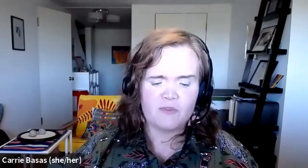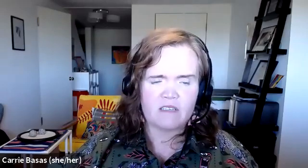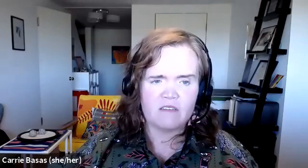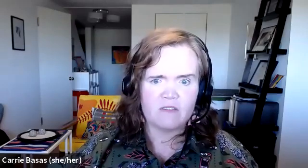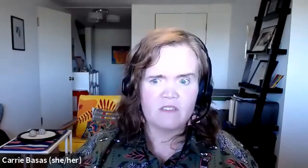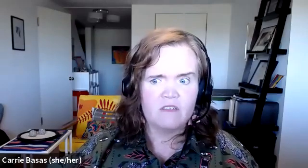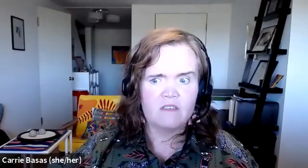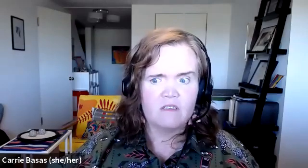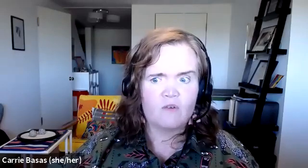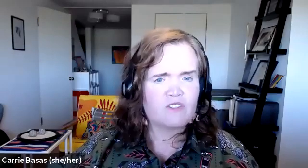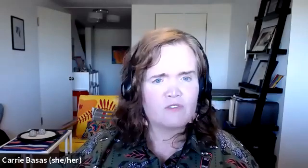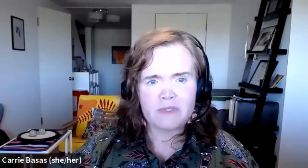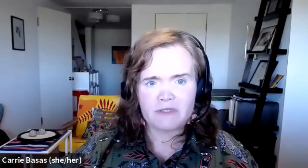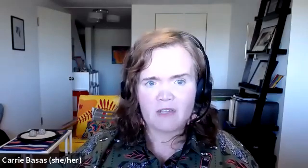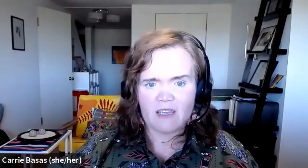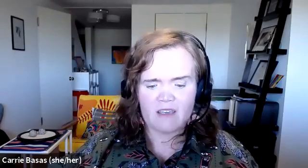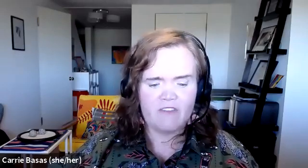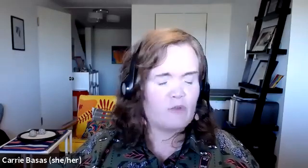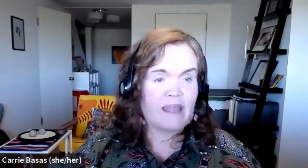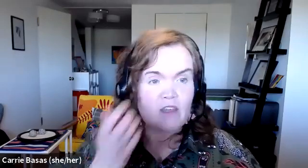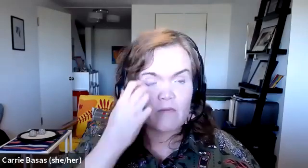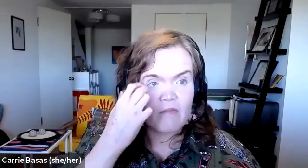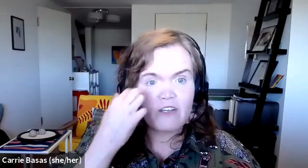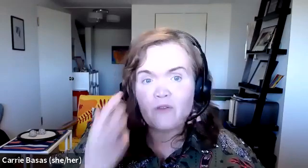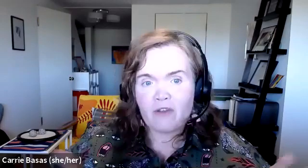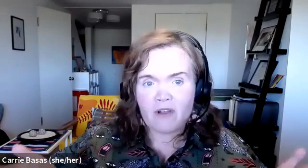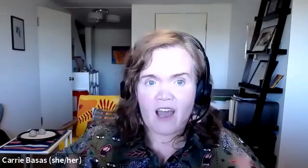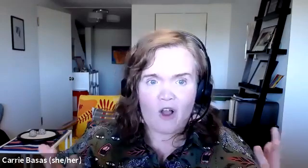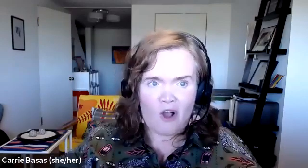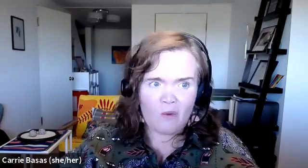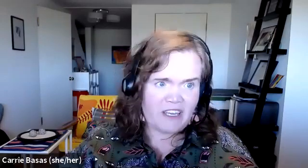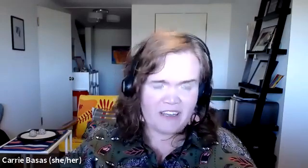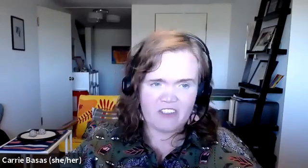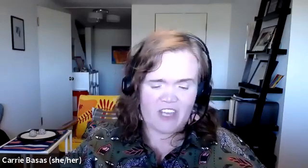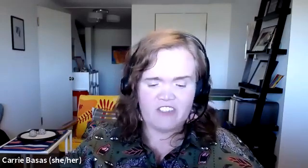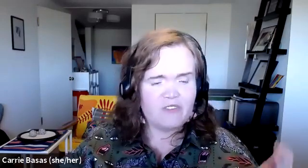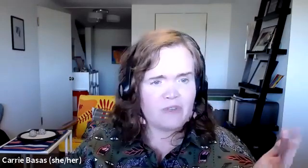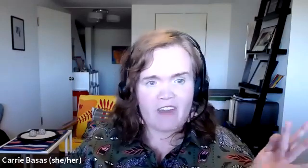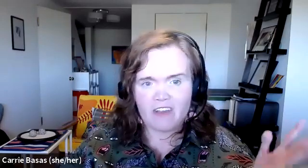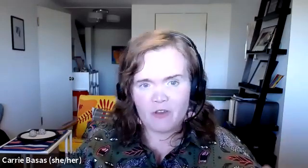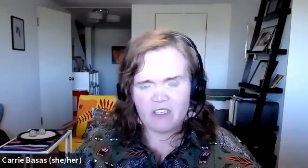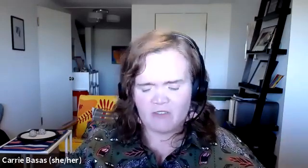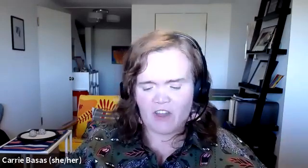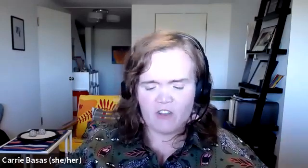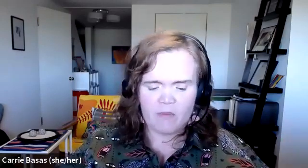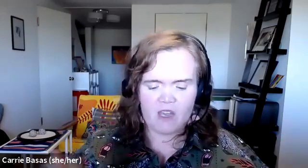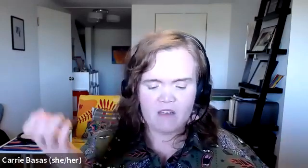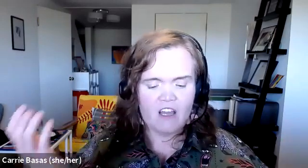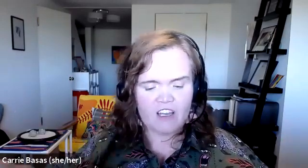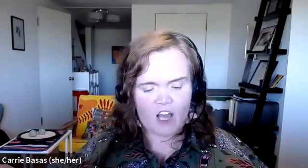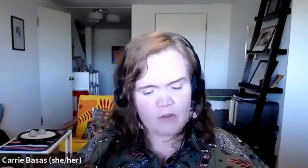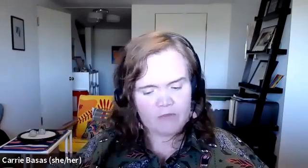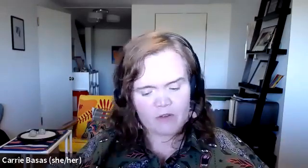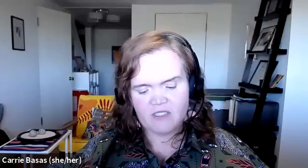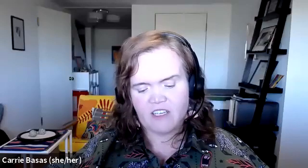life perspectives, what schools would look like if you ran them. I know that you're not all working in education. We've got human development,